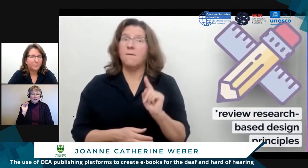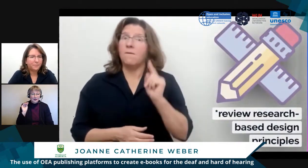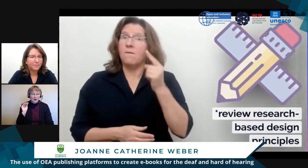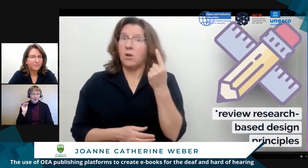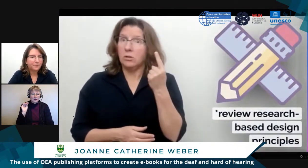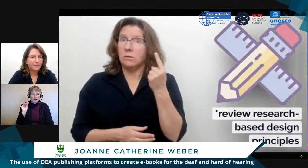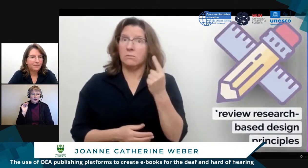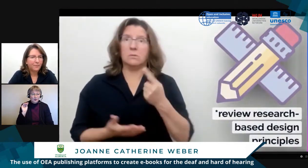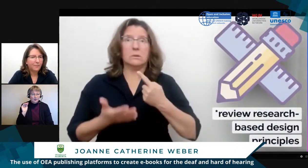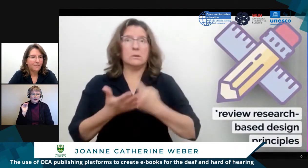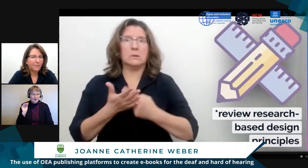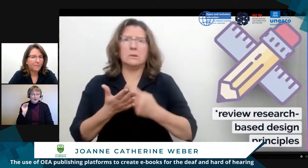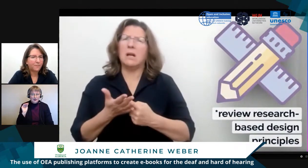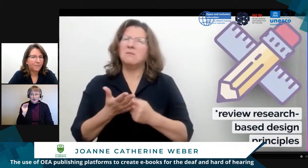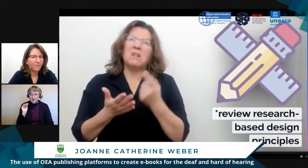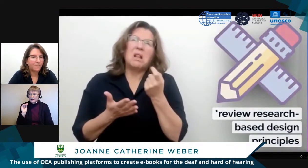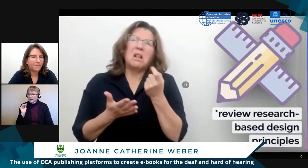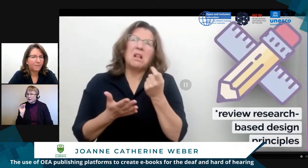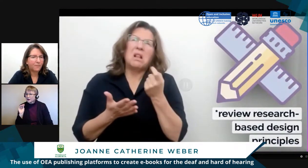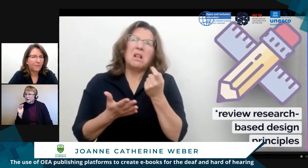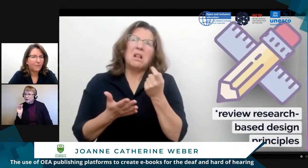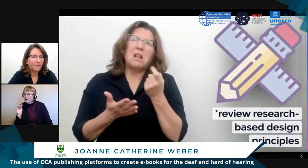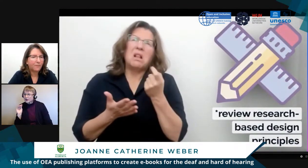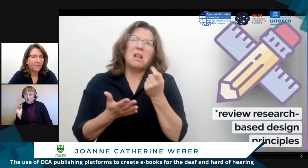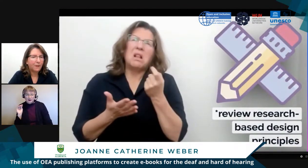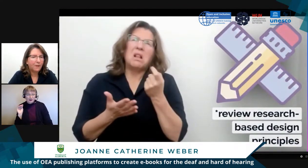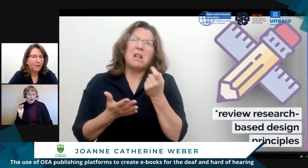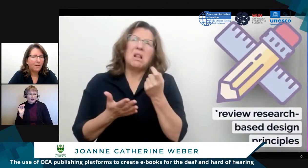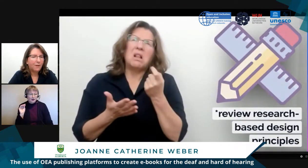Okay, I think I know what the problem is, she's saying.